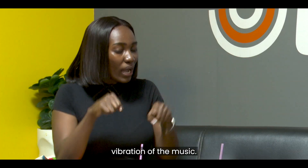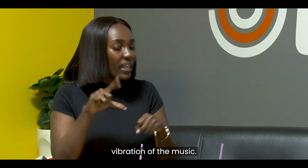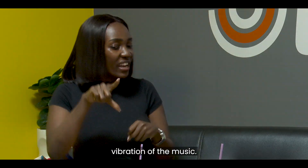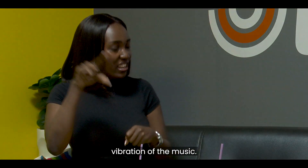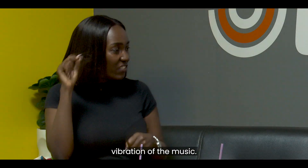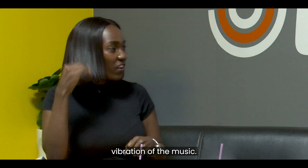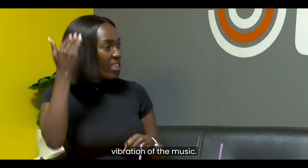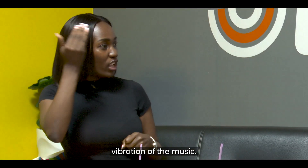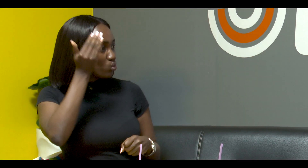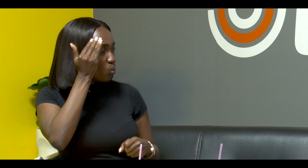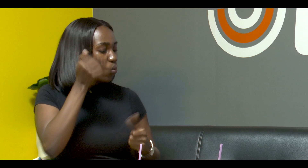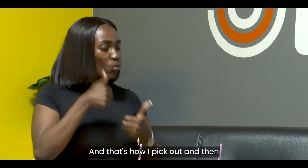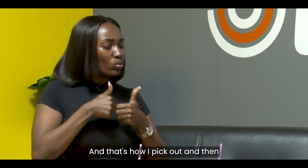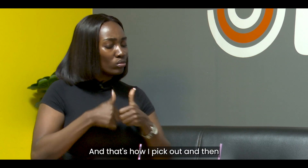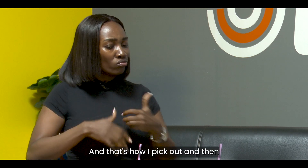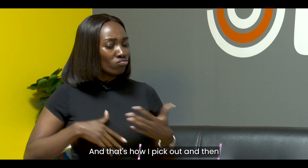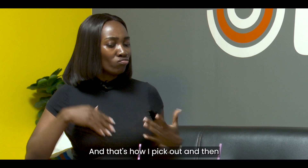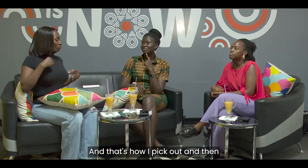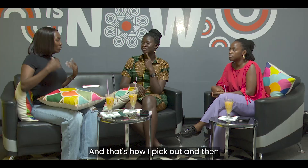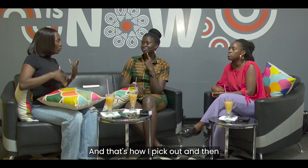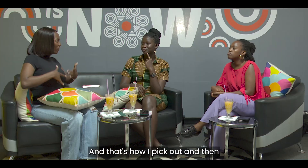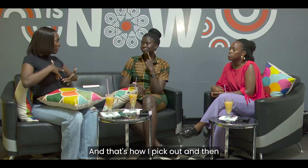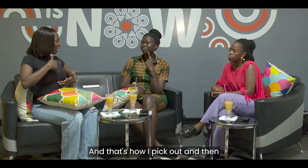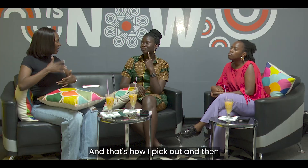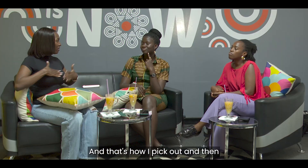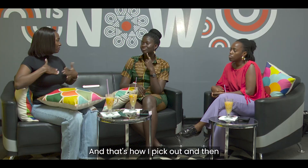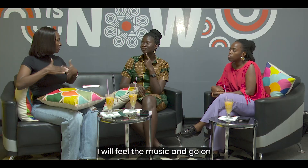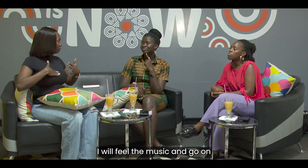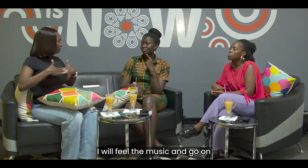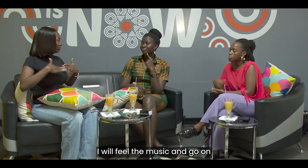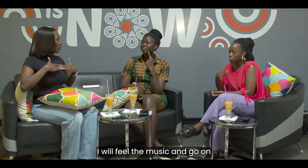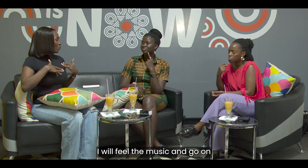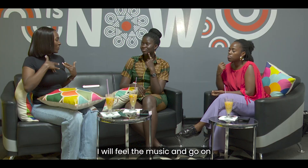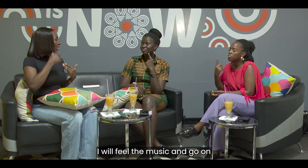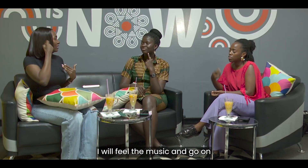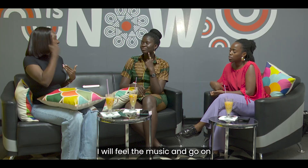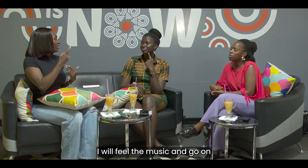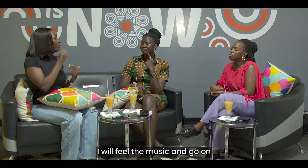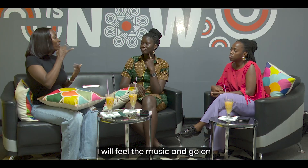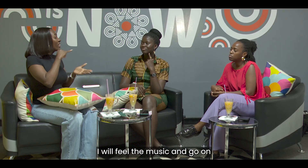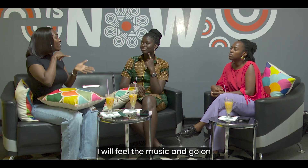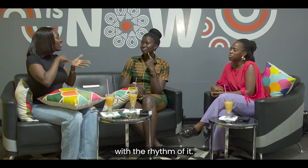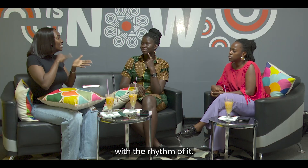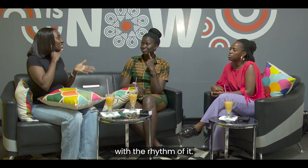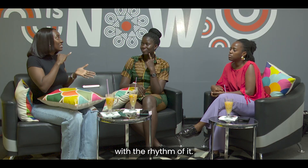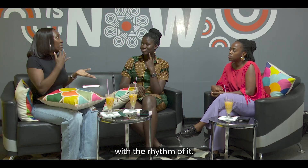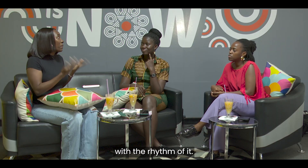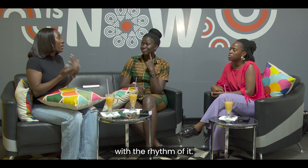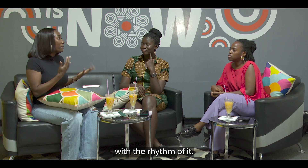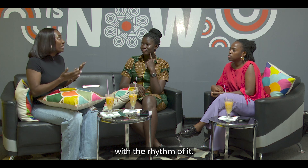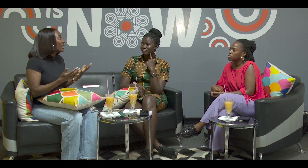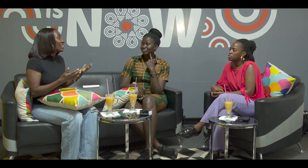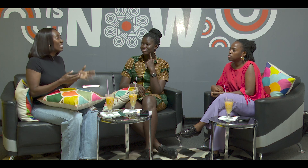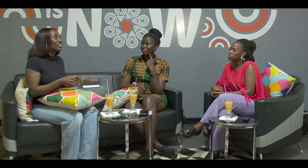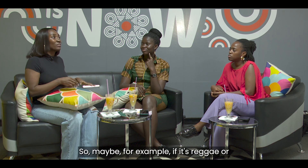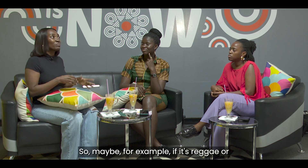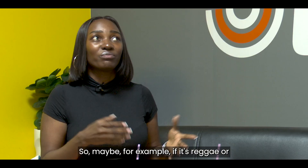the music. And that's how I pick out and then I will feel the music and go on with the rhythm of it. So maybe,